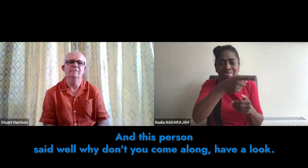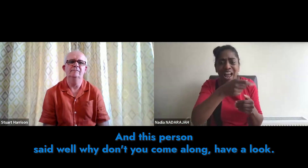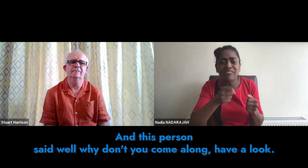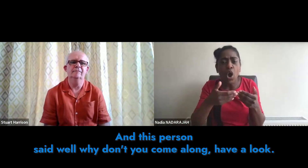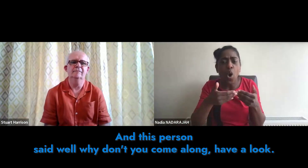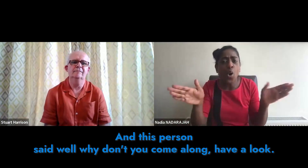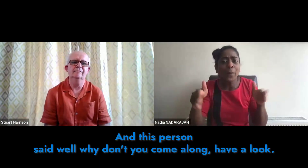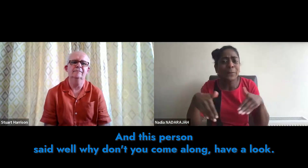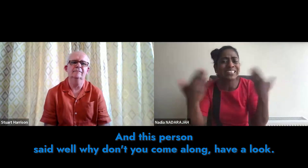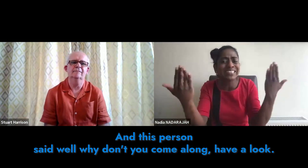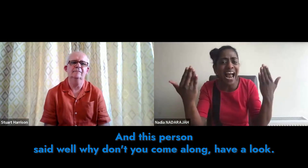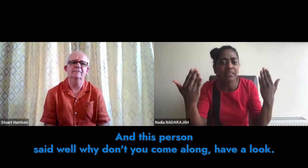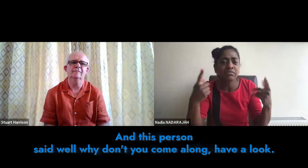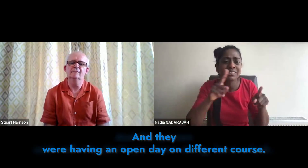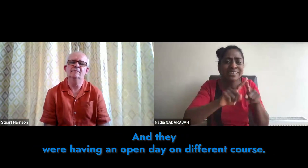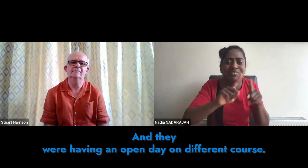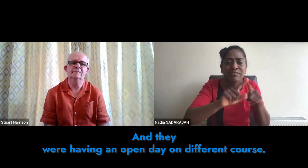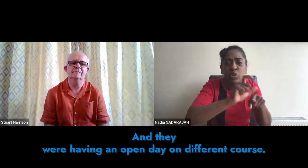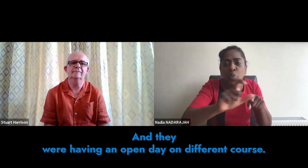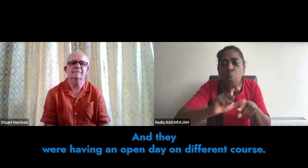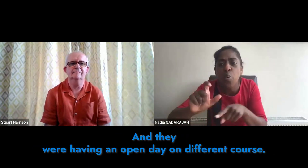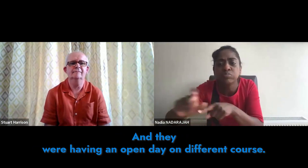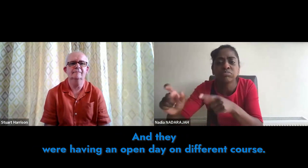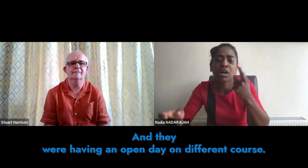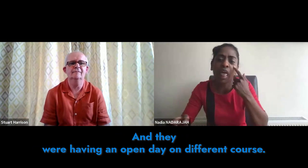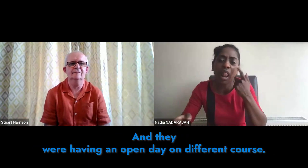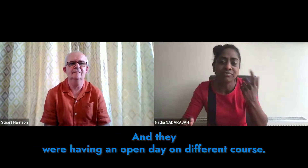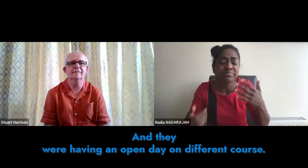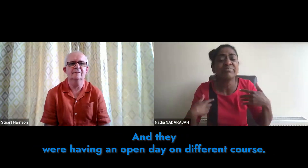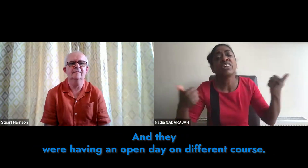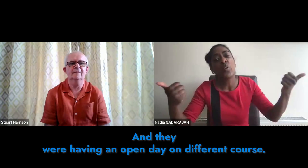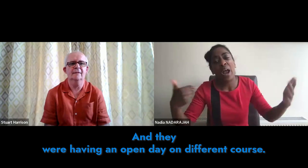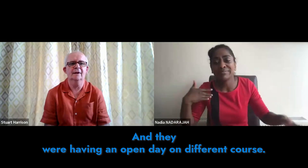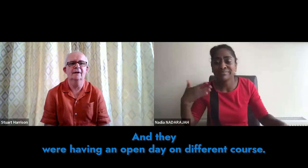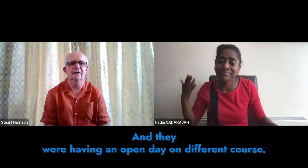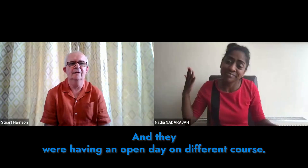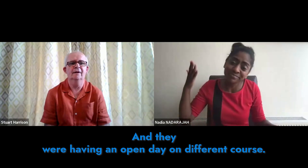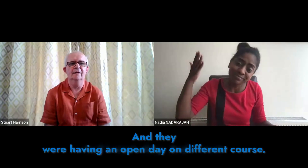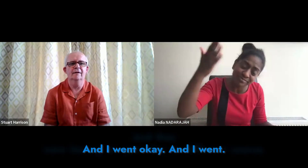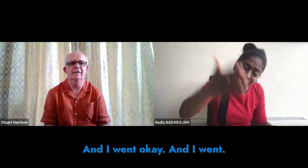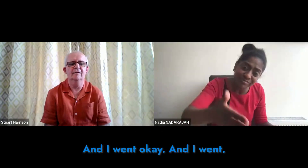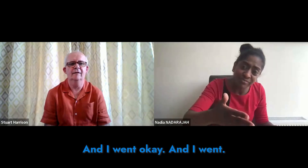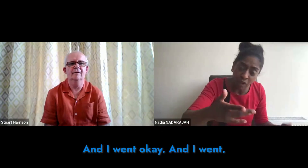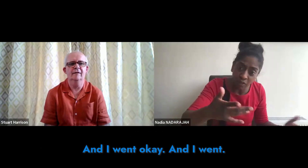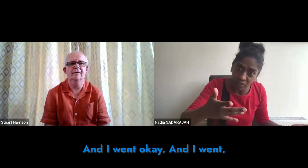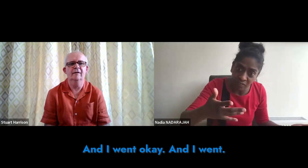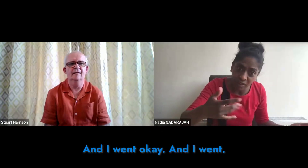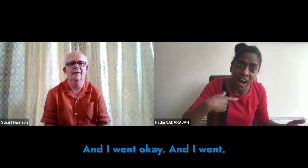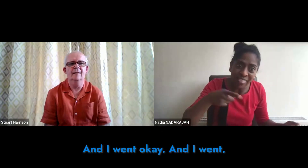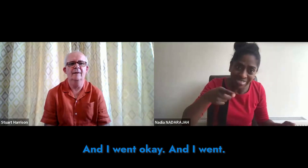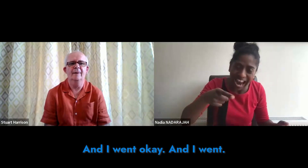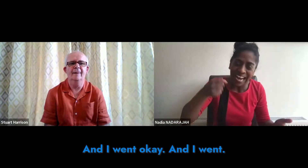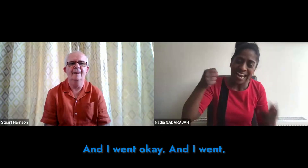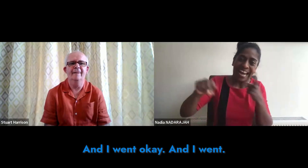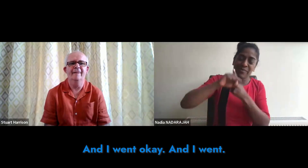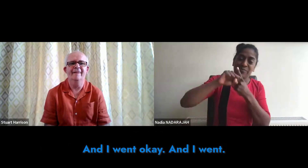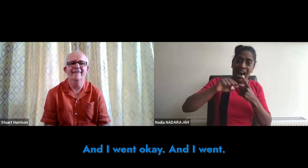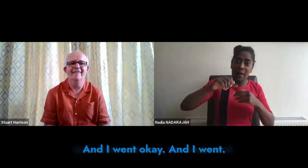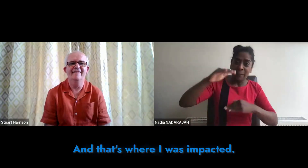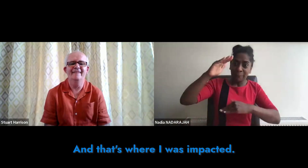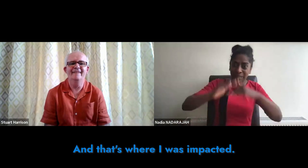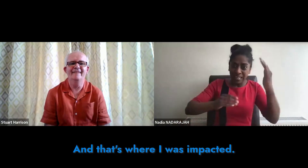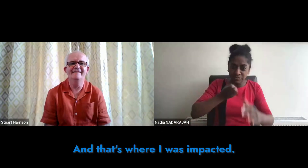why don't you come along, have a look?" And they were having an open day on different courses. And I went, okay. And I